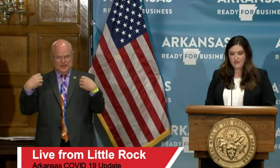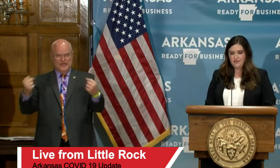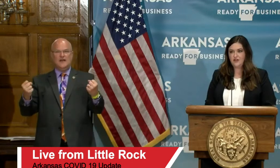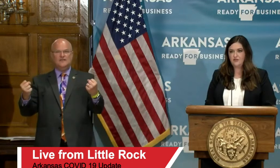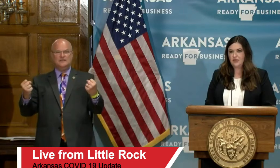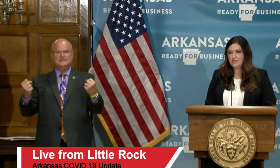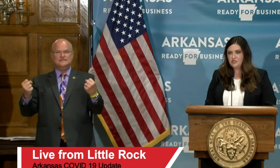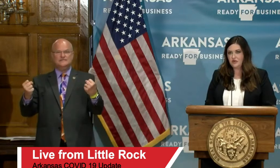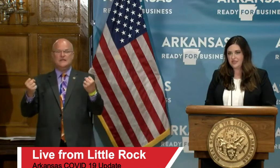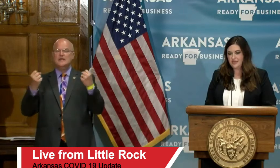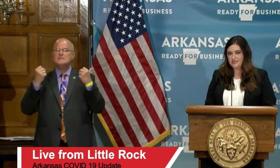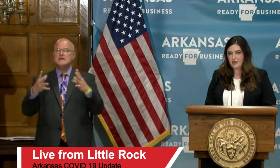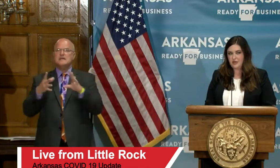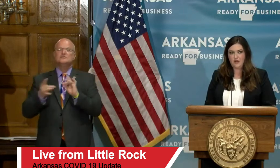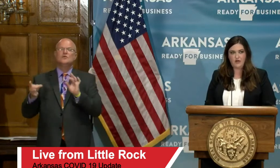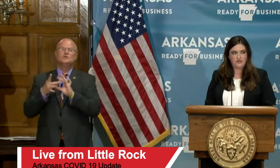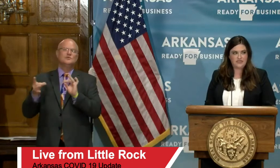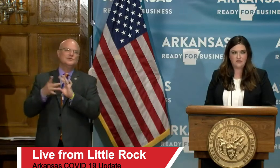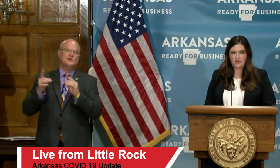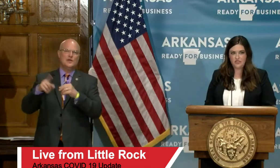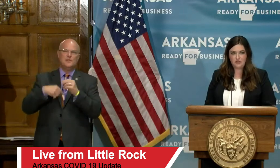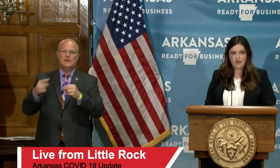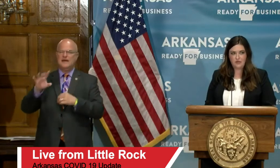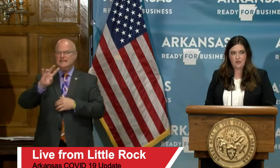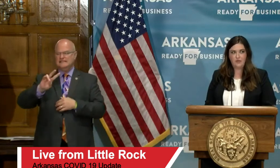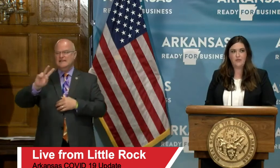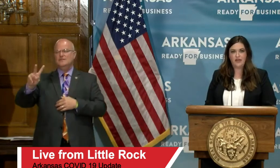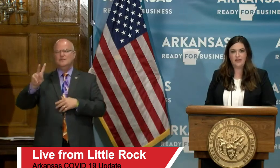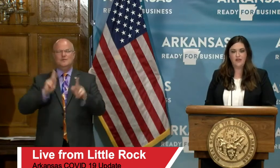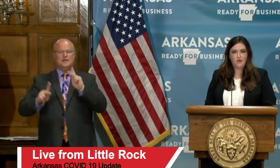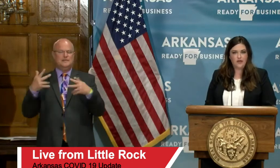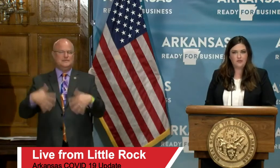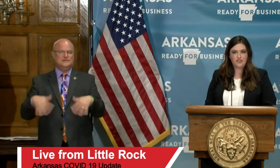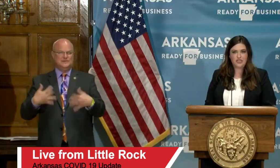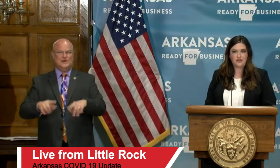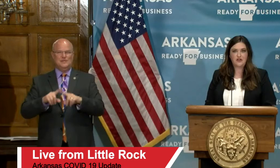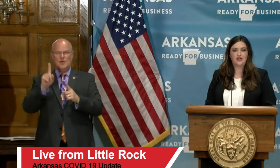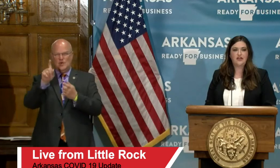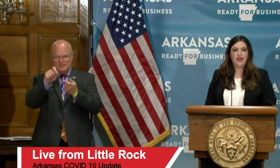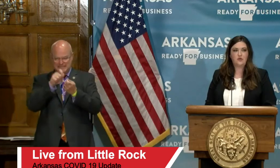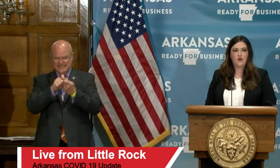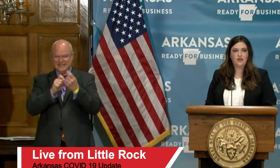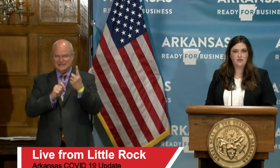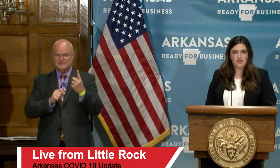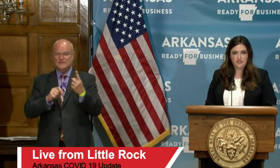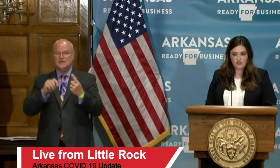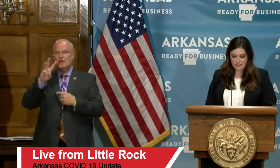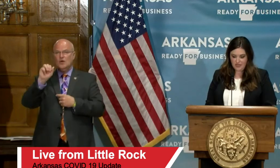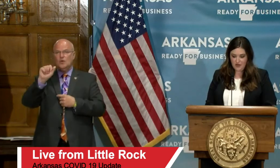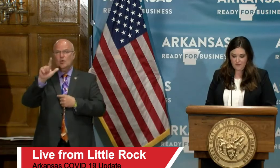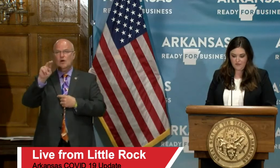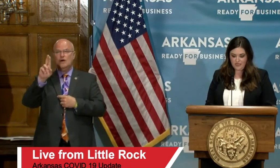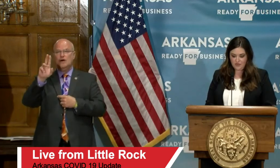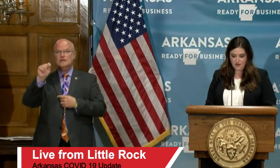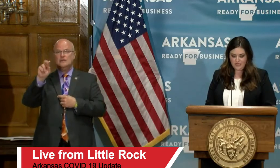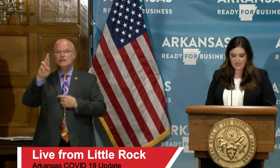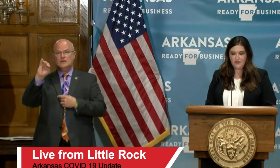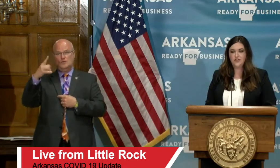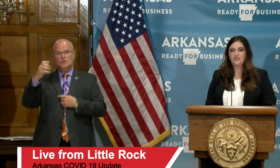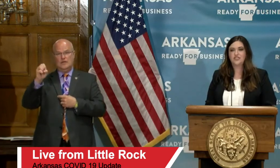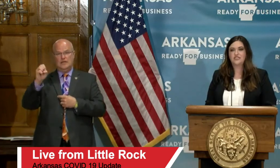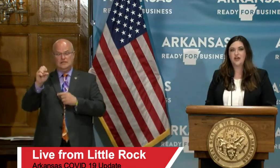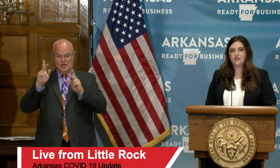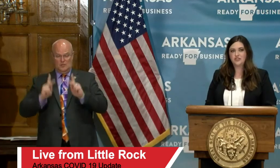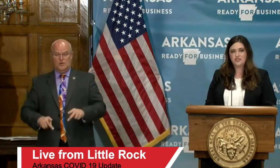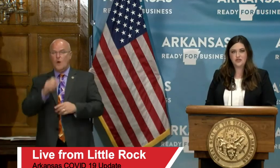recovered. There are many stories I could tell you about all of these 72 people, but one in particular at the Walnut Ridge Nursing Home is a